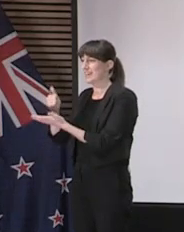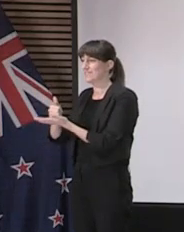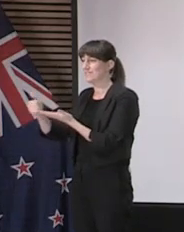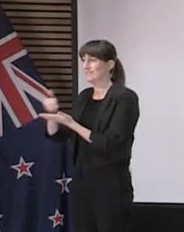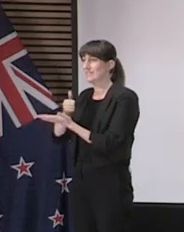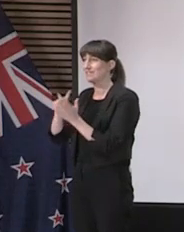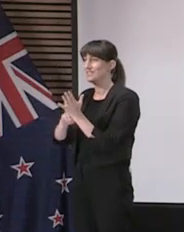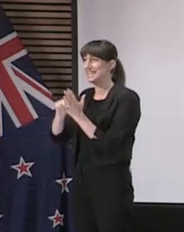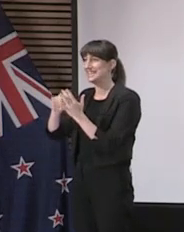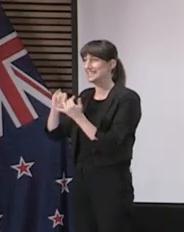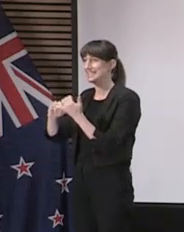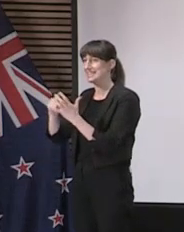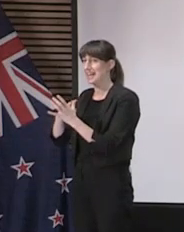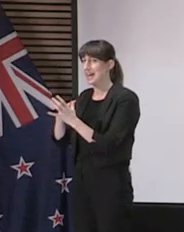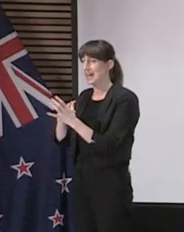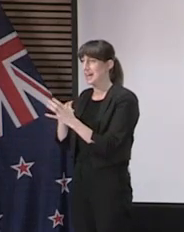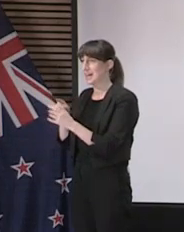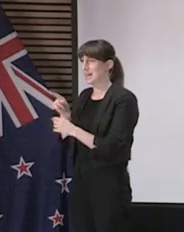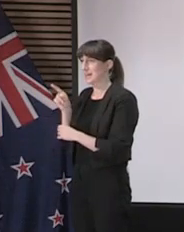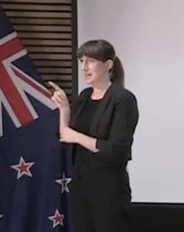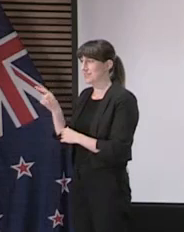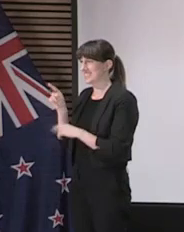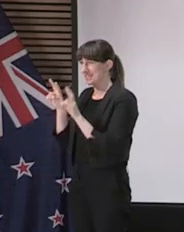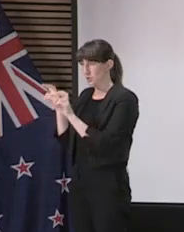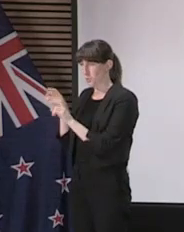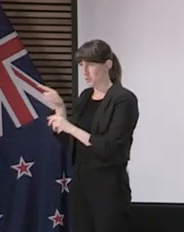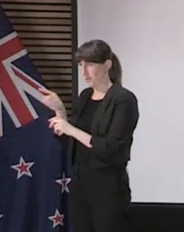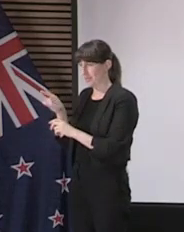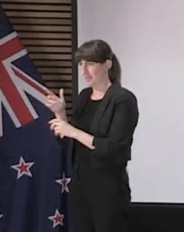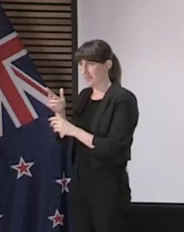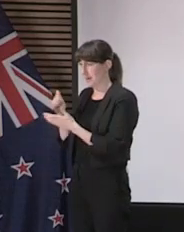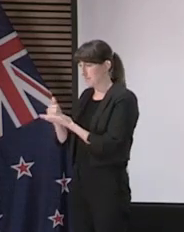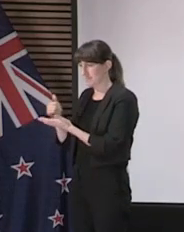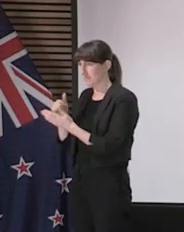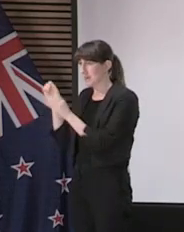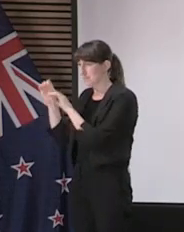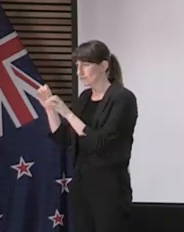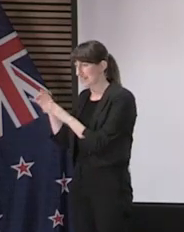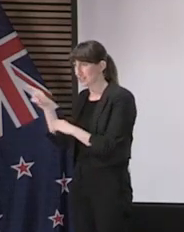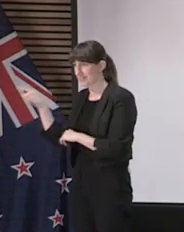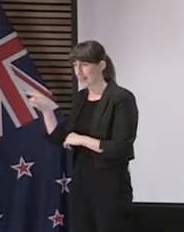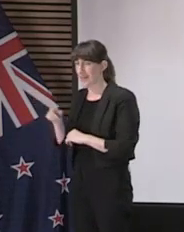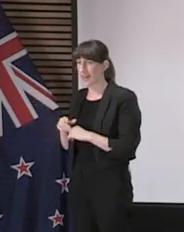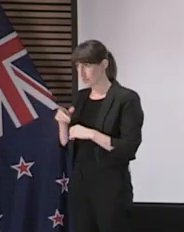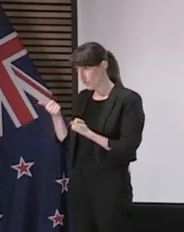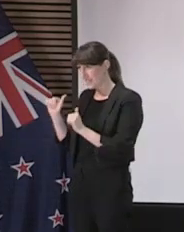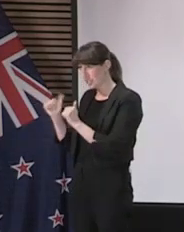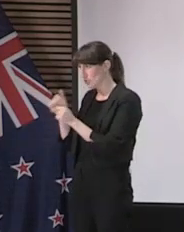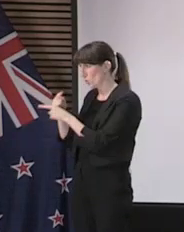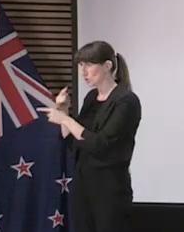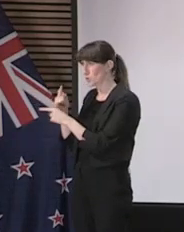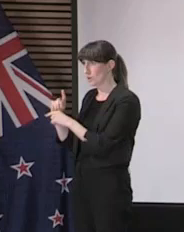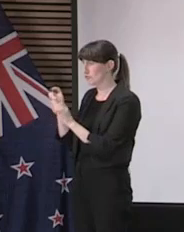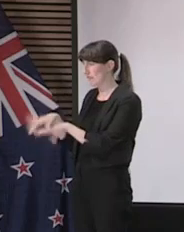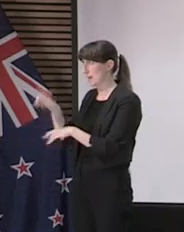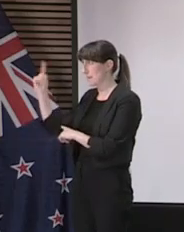you got any concerns about that, and have you talked to Scott Morrison about those issues? Look, I haven't spoken to him specifically about that issue, but again, that